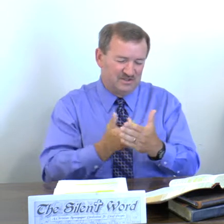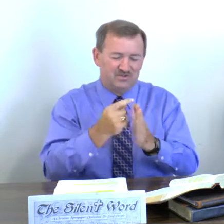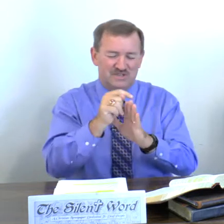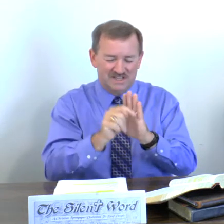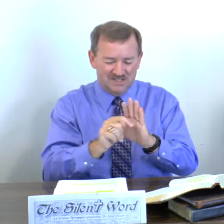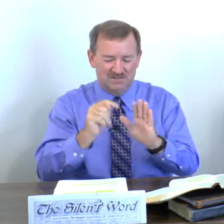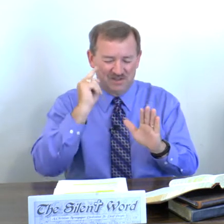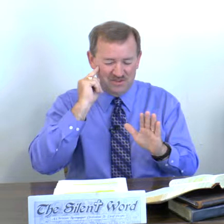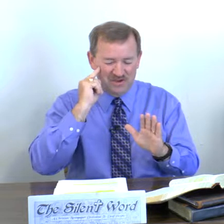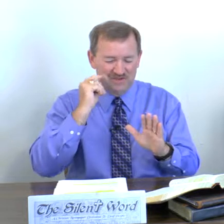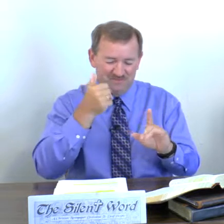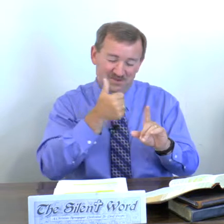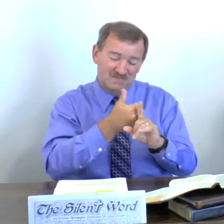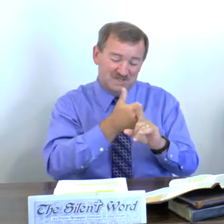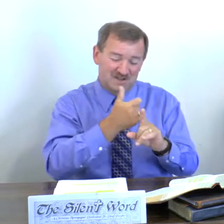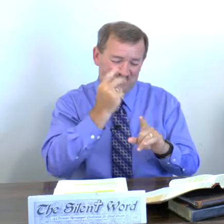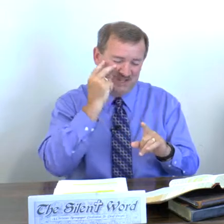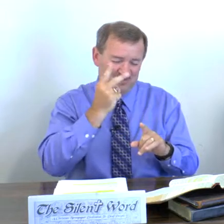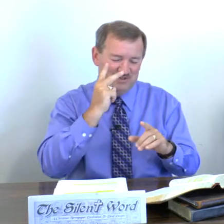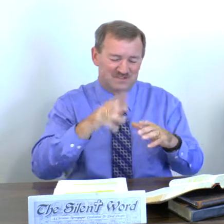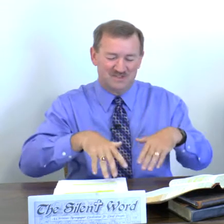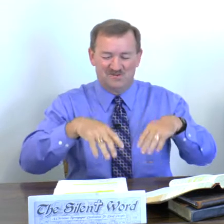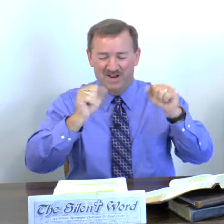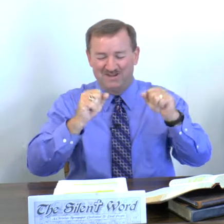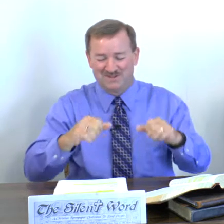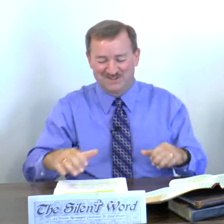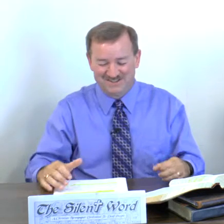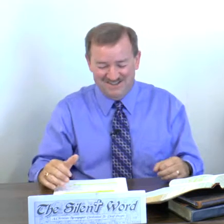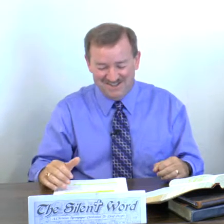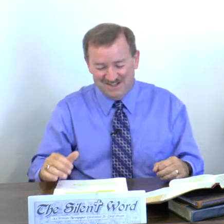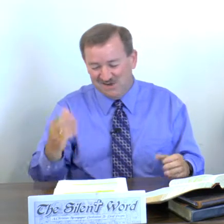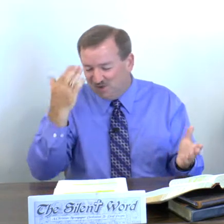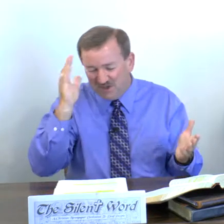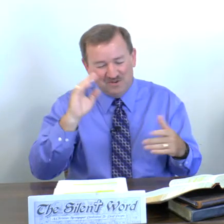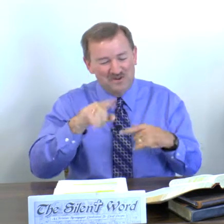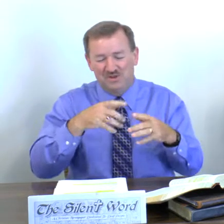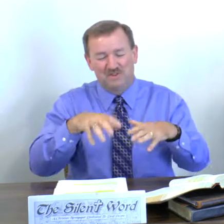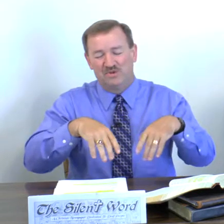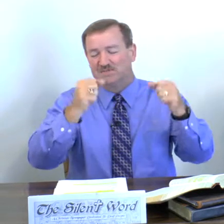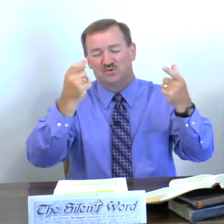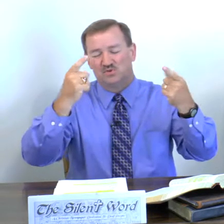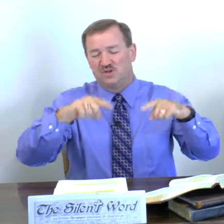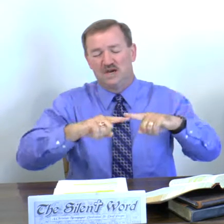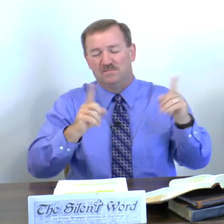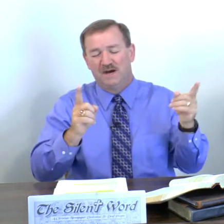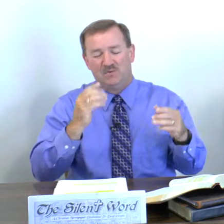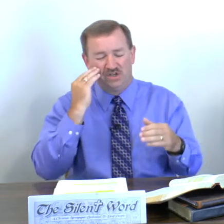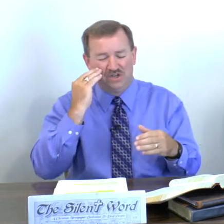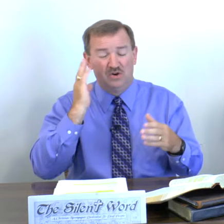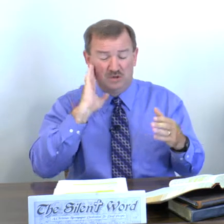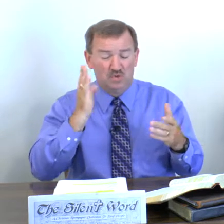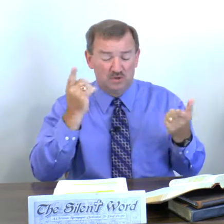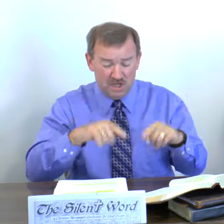New Testament thought himself that he would see the rapture. We don't know when the rapture will come, but we know it will